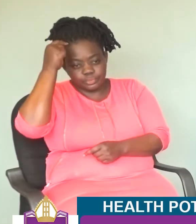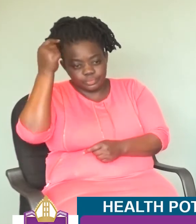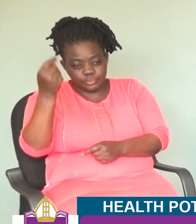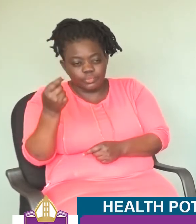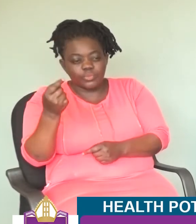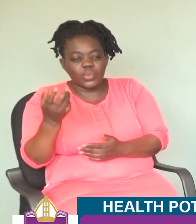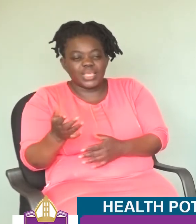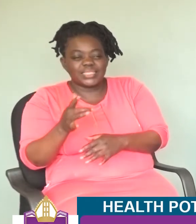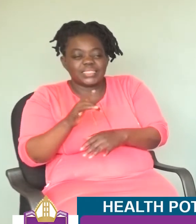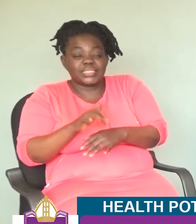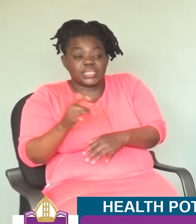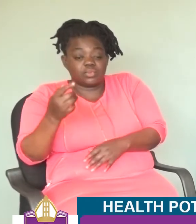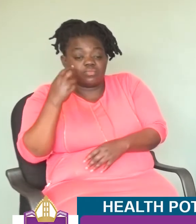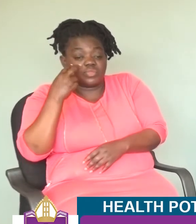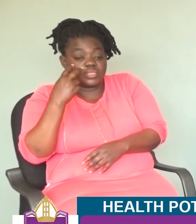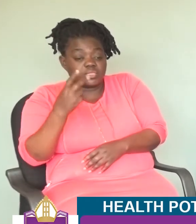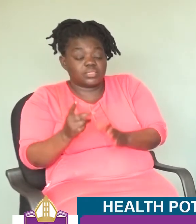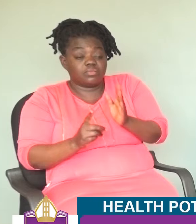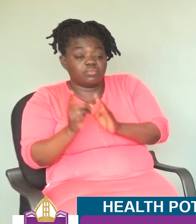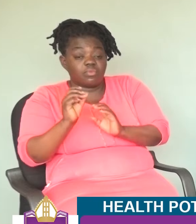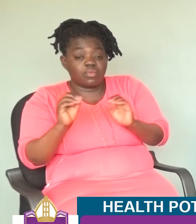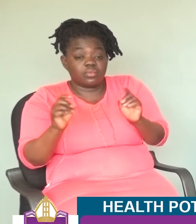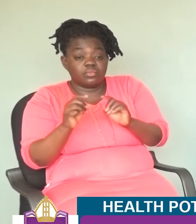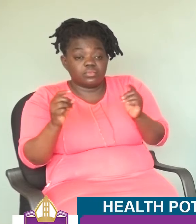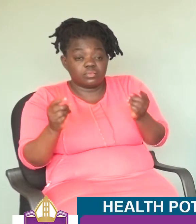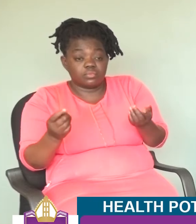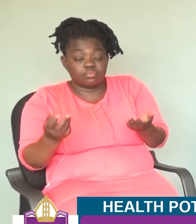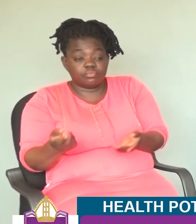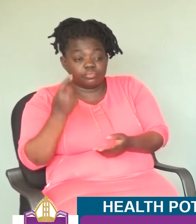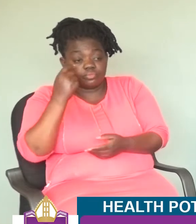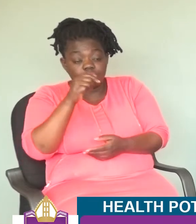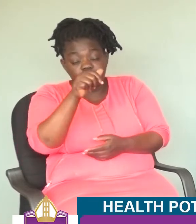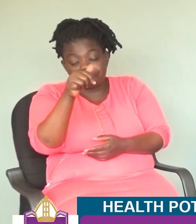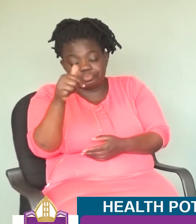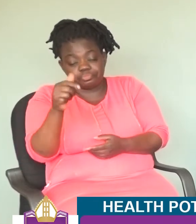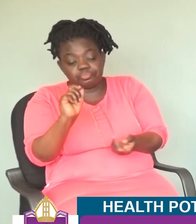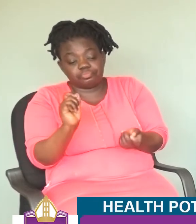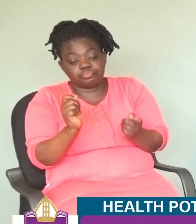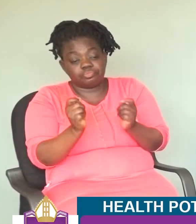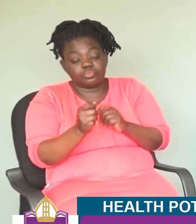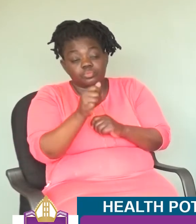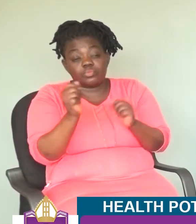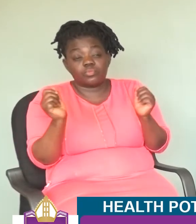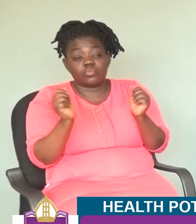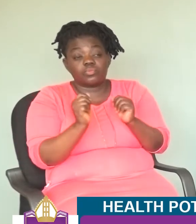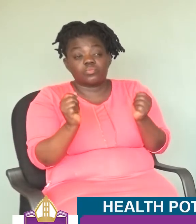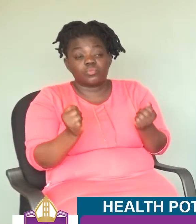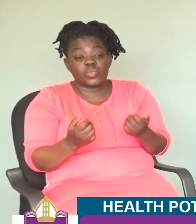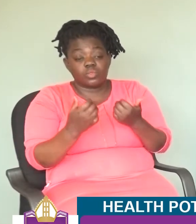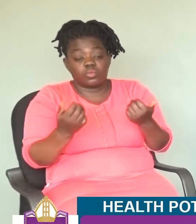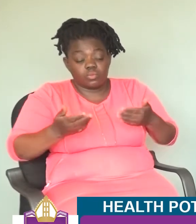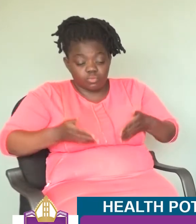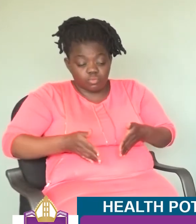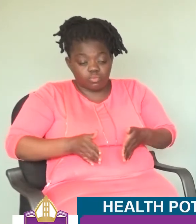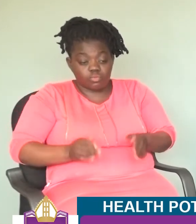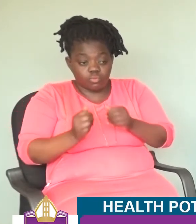seeing will not develop properly. And so the eye will go some the other way around. Another disease in children are born